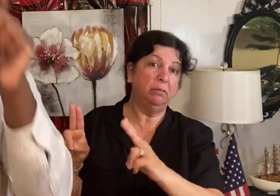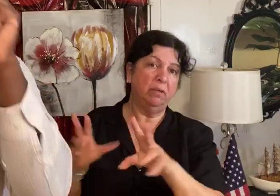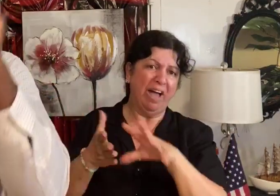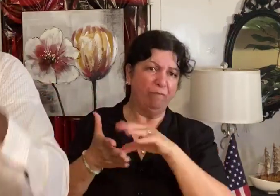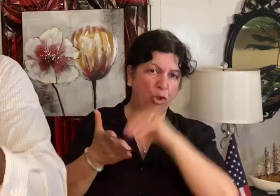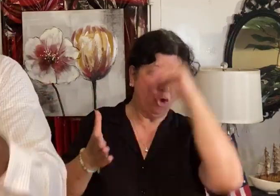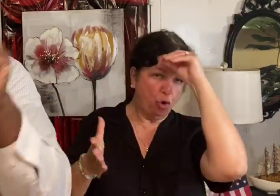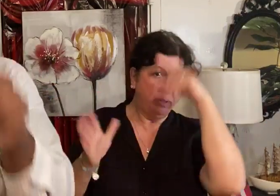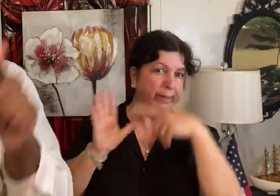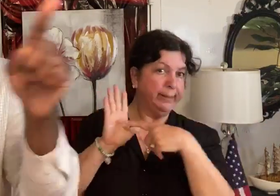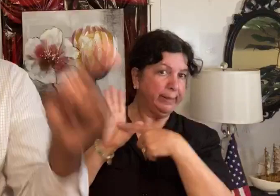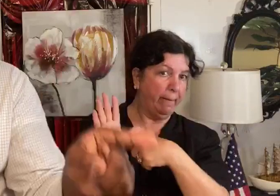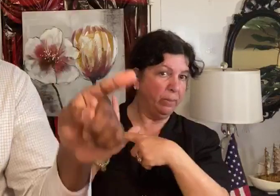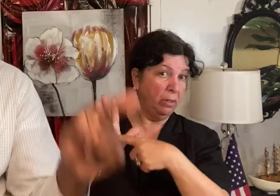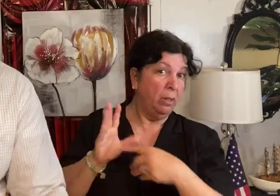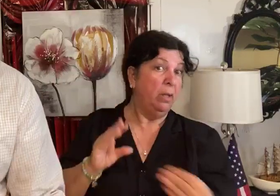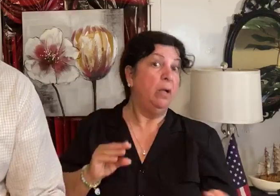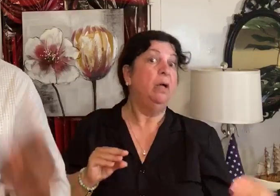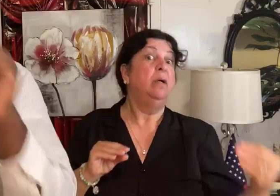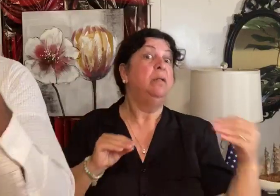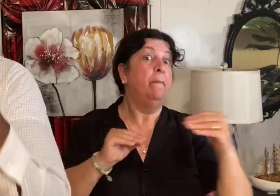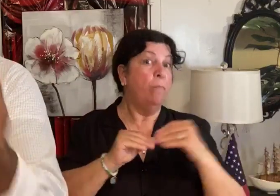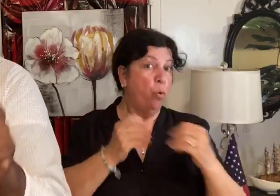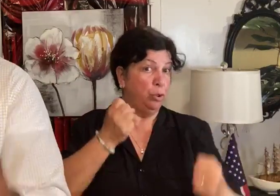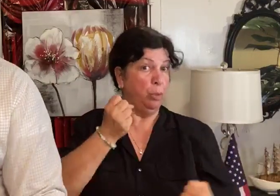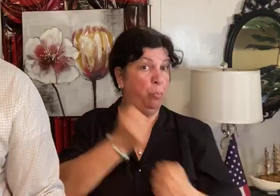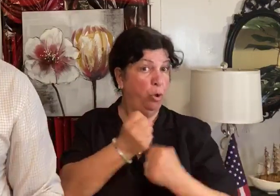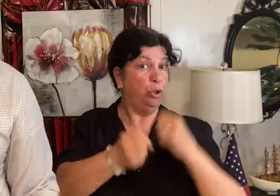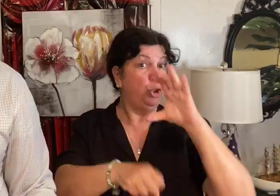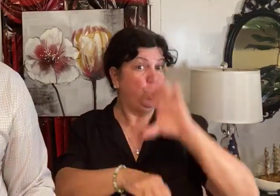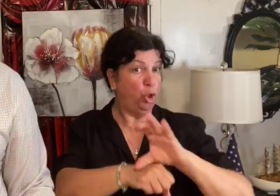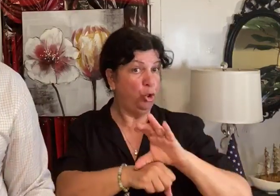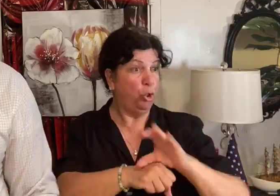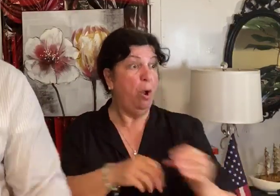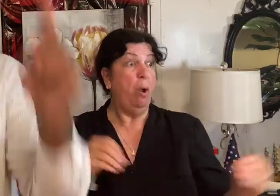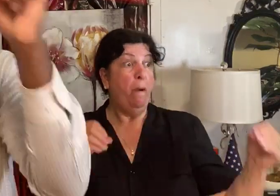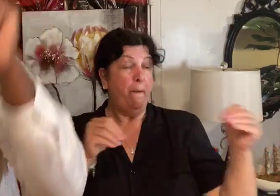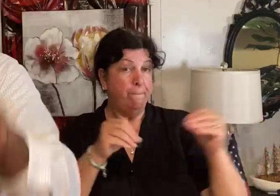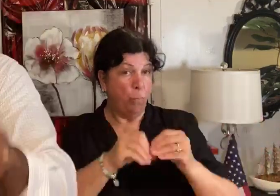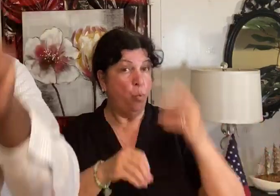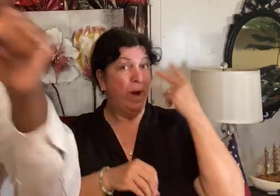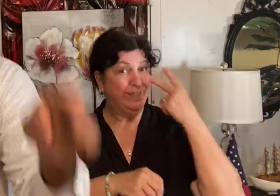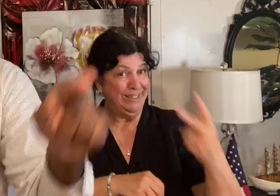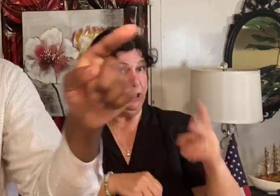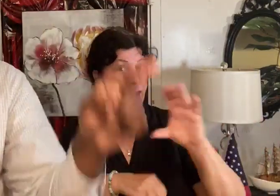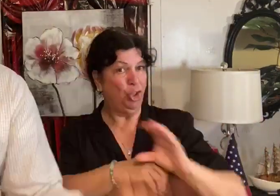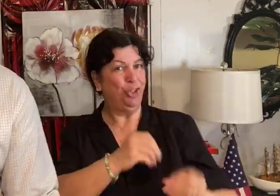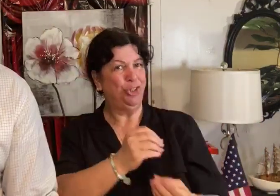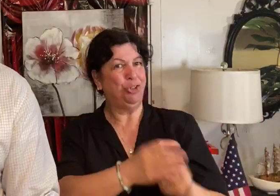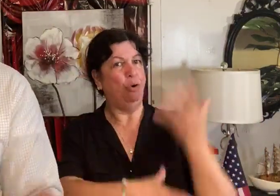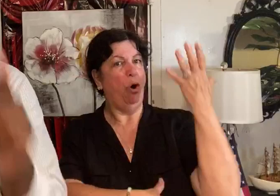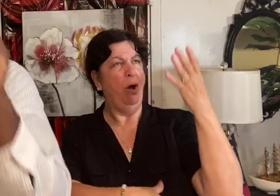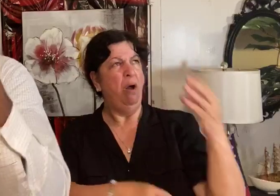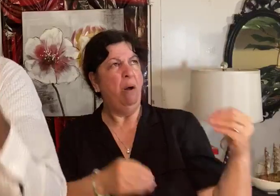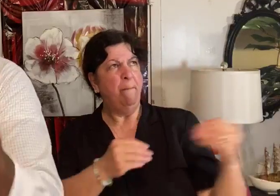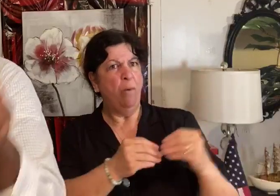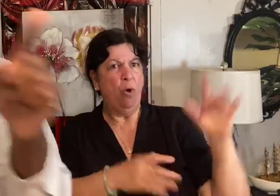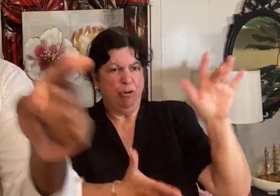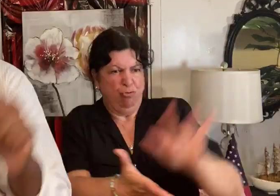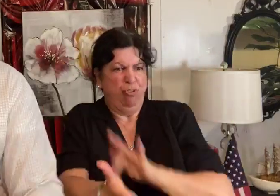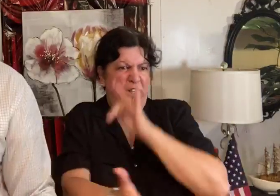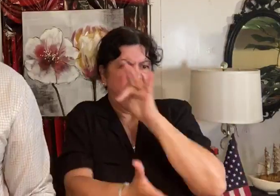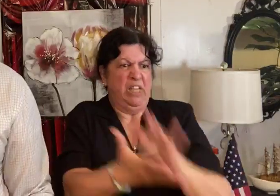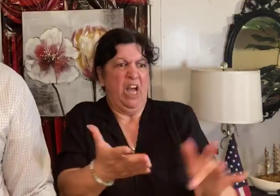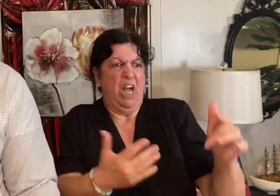example. Well, the more I had the church's support, the more I saw the church grow. The more I felt the criticism, the